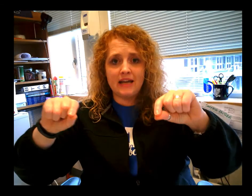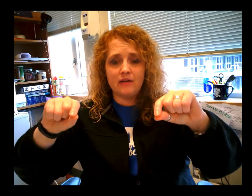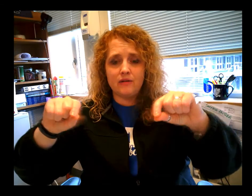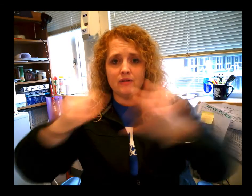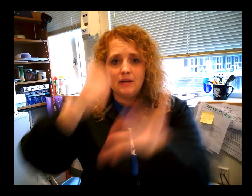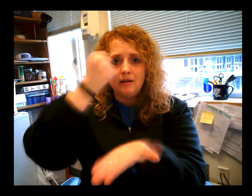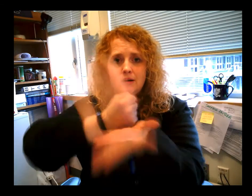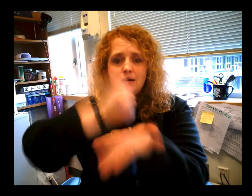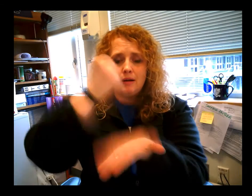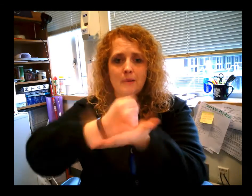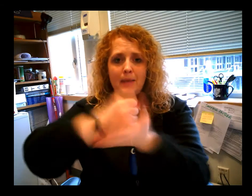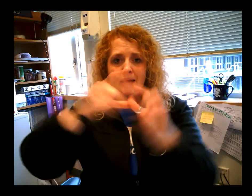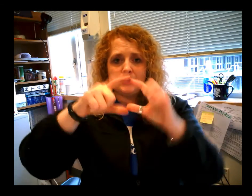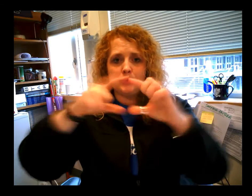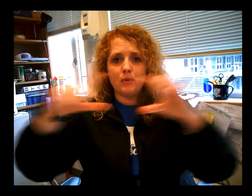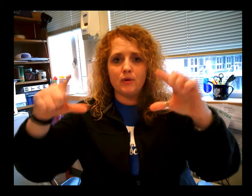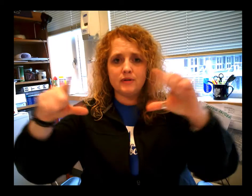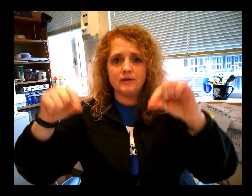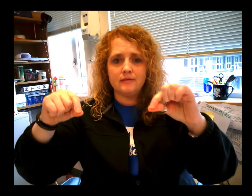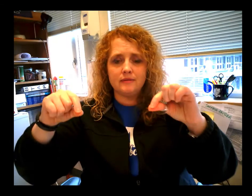rectangle. Passport.